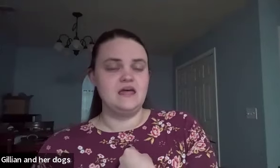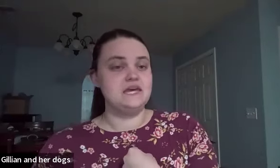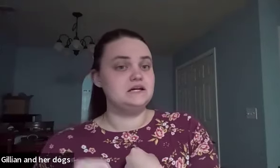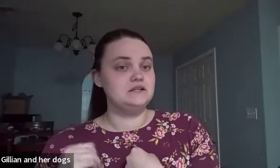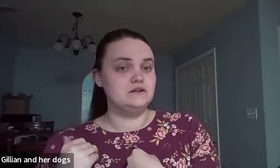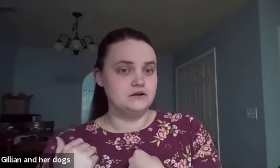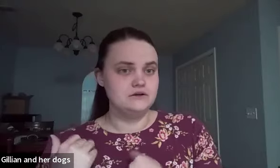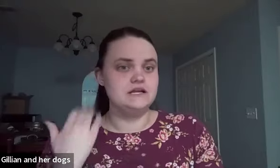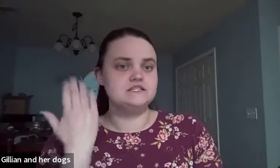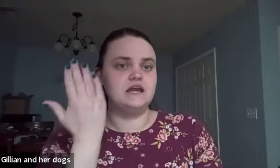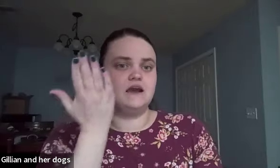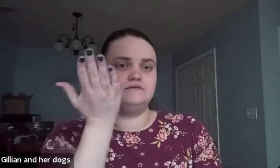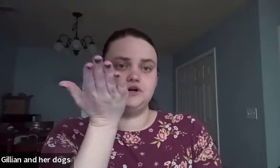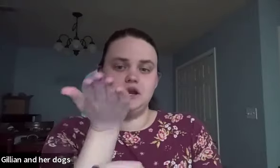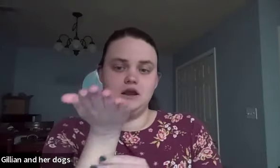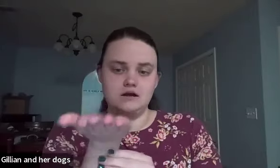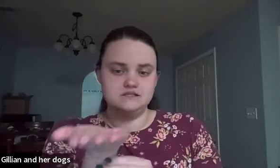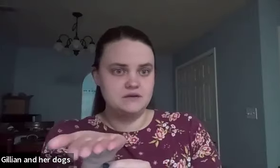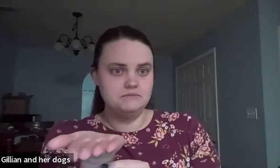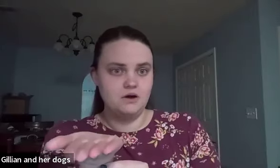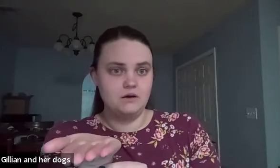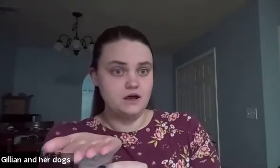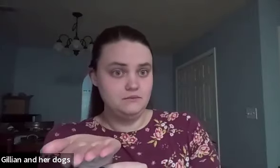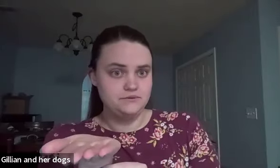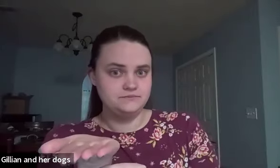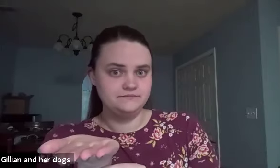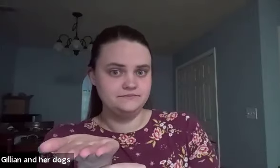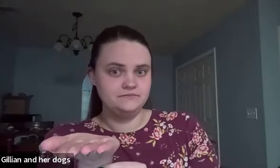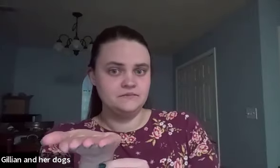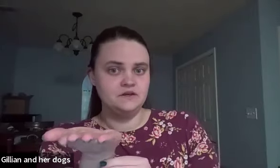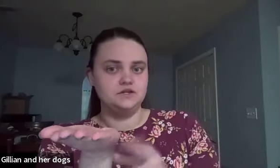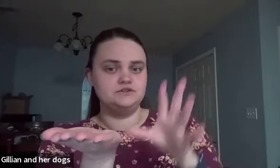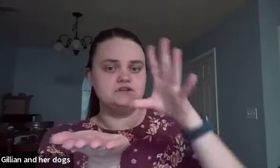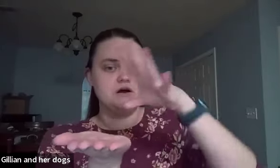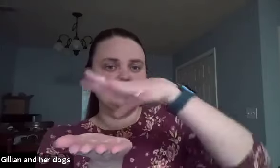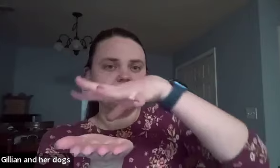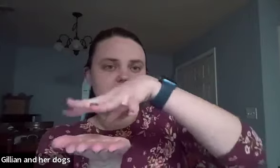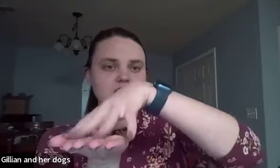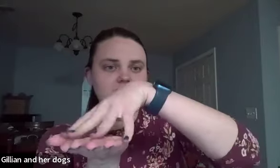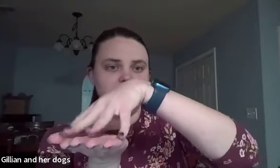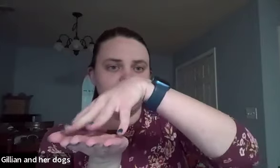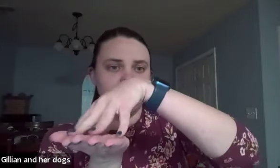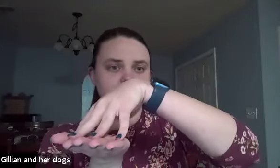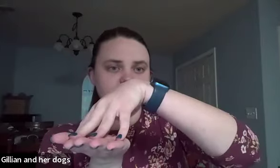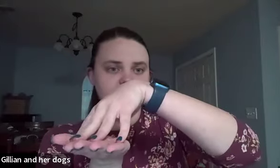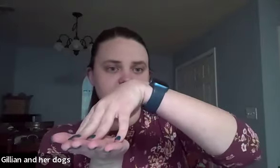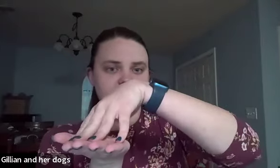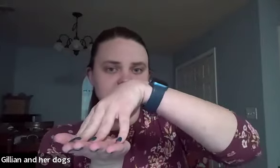And then learn is gonna have your non-dominant palm up. Your dominant's going to be kind of up here on top of it like